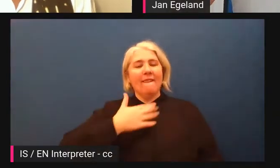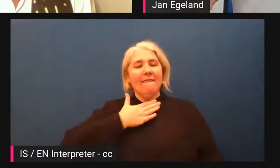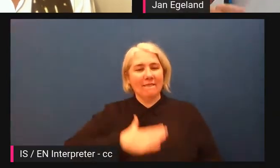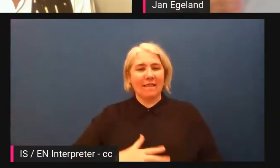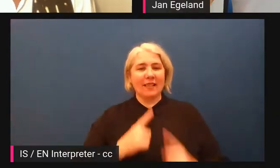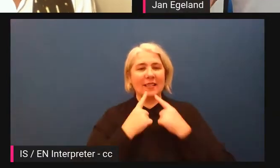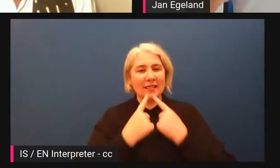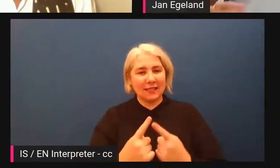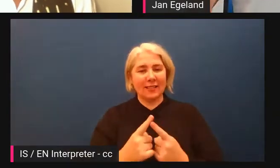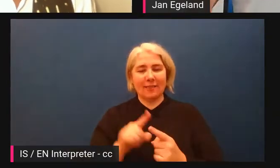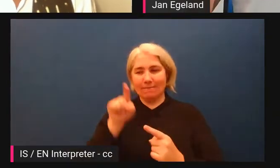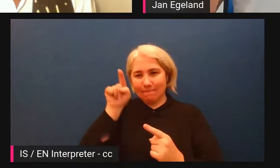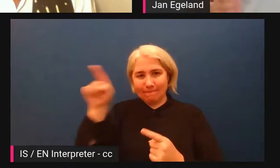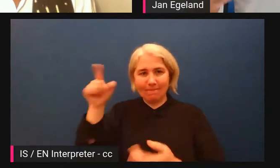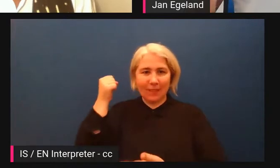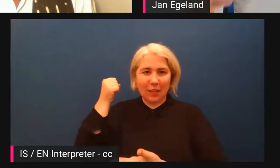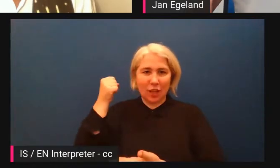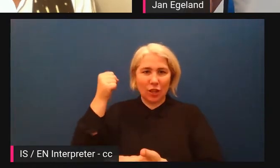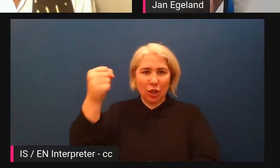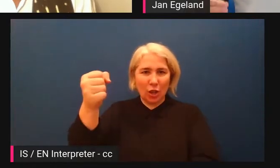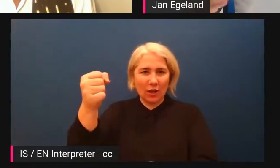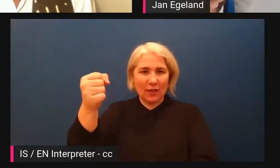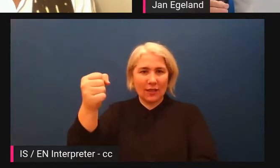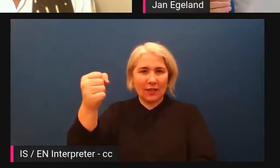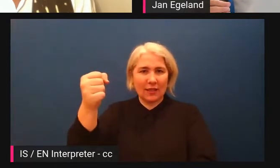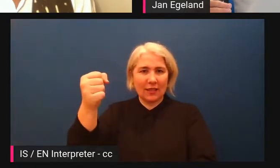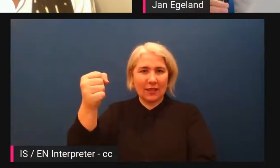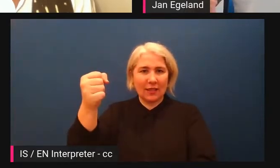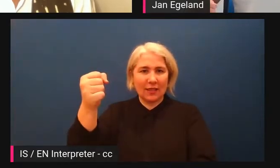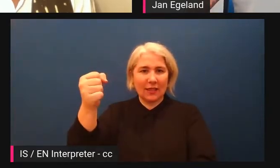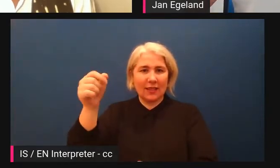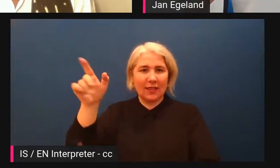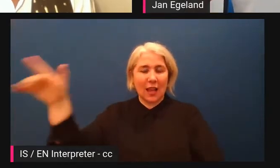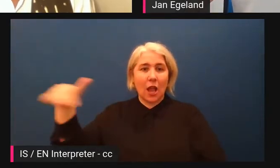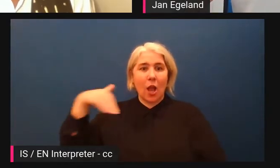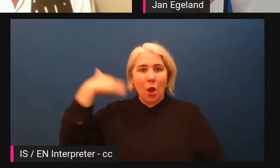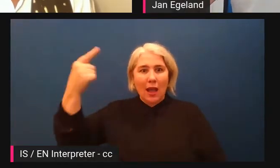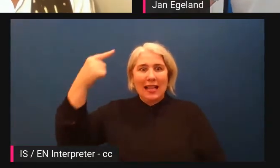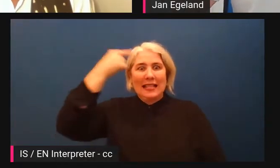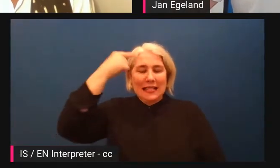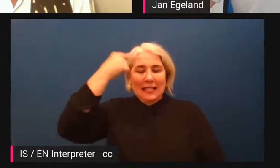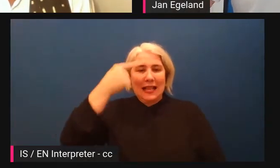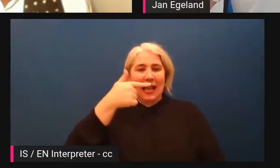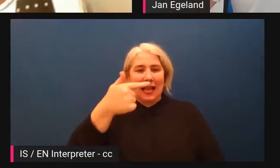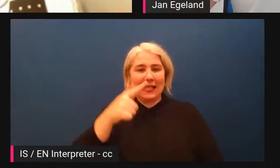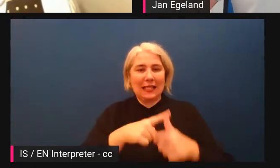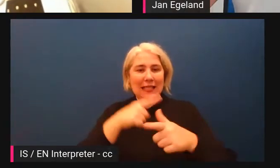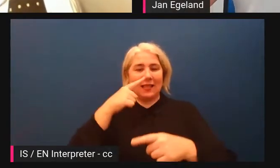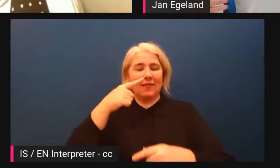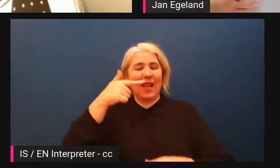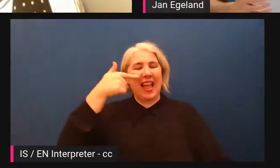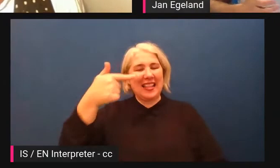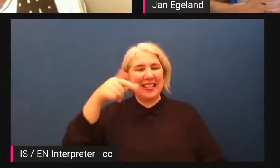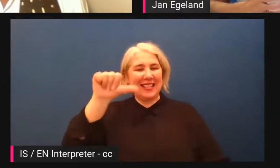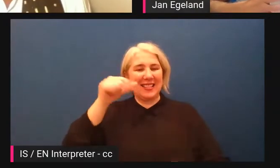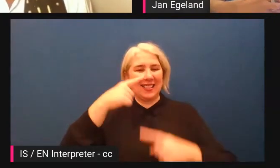perhaps be less obsessed with the so-called taxpayers and with the tabloids.